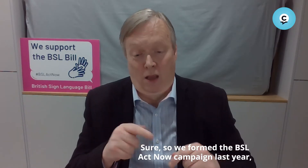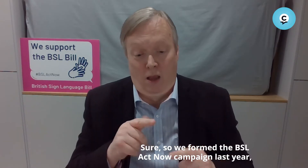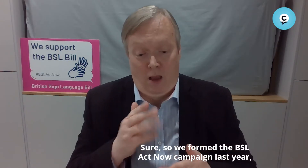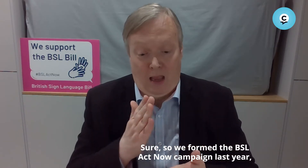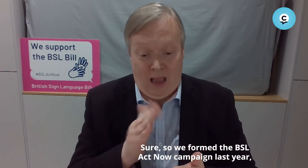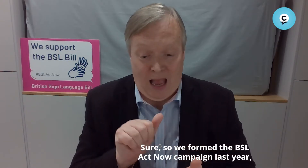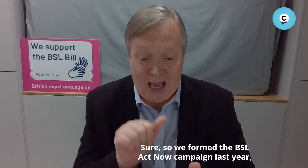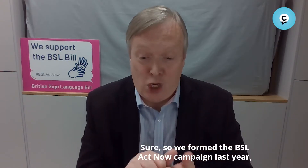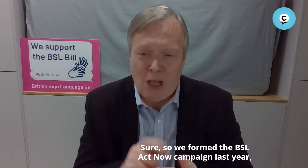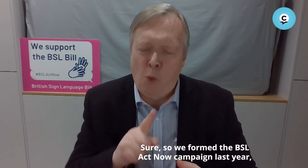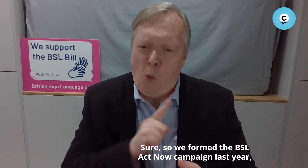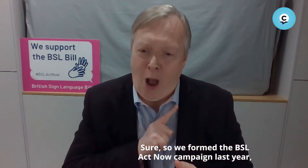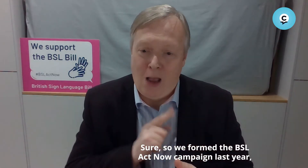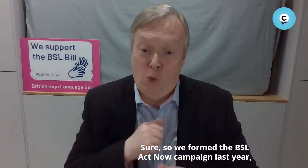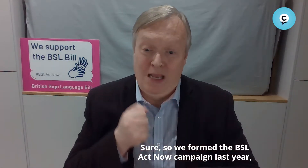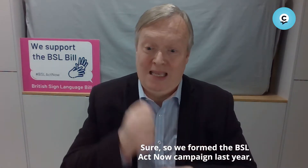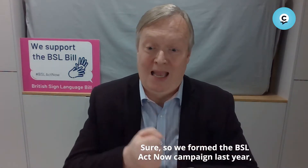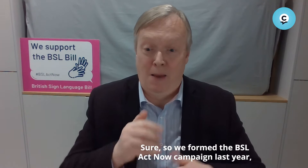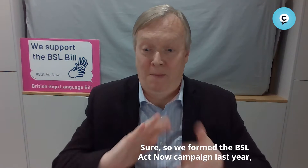Sure. So